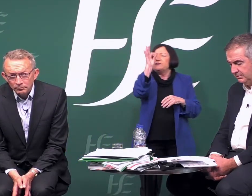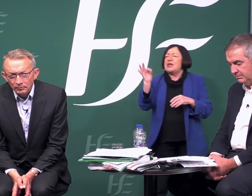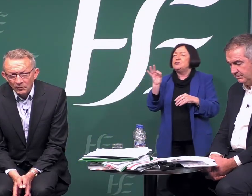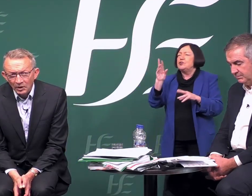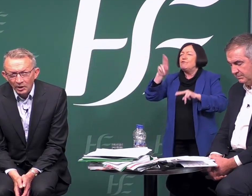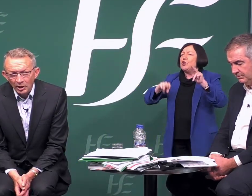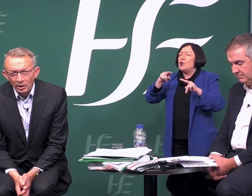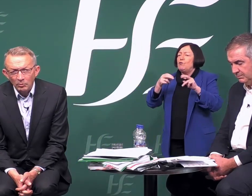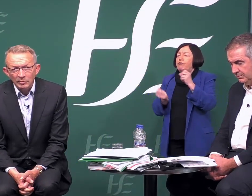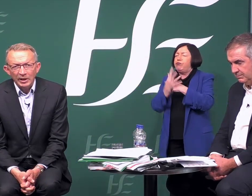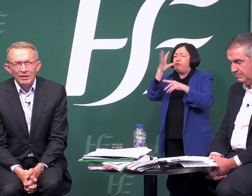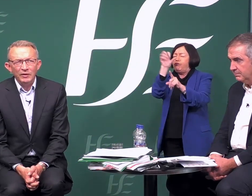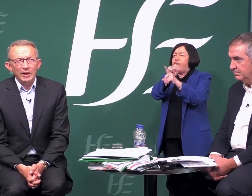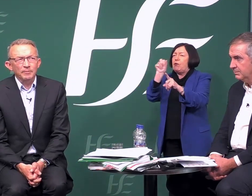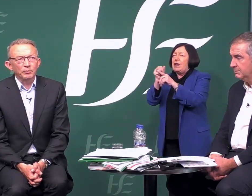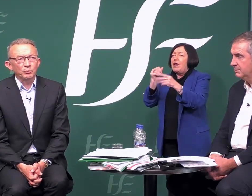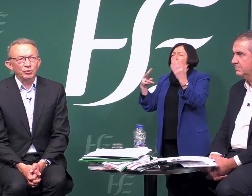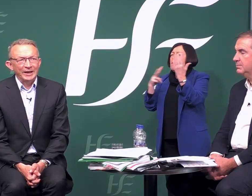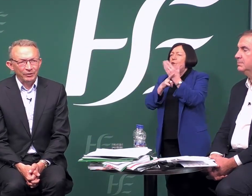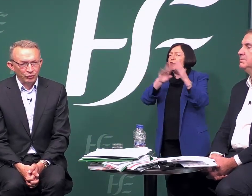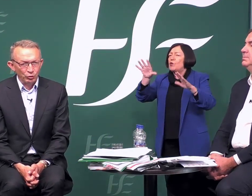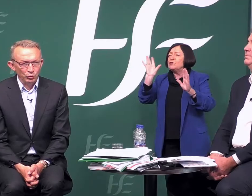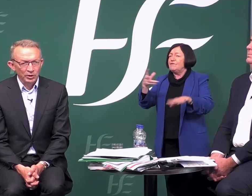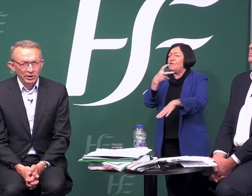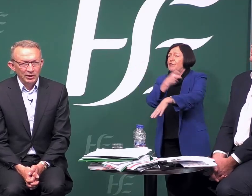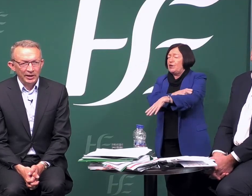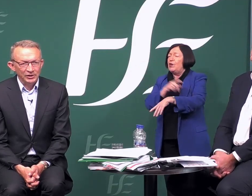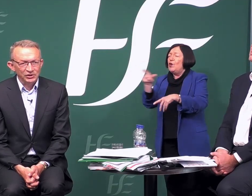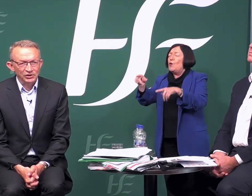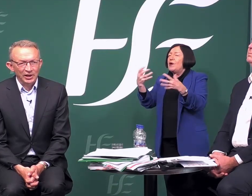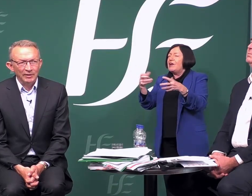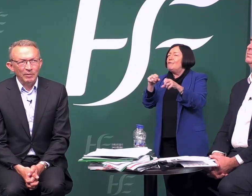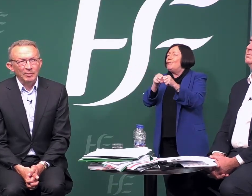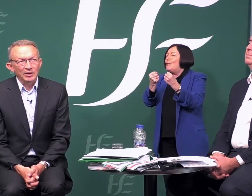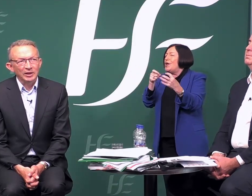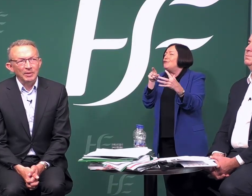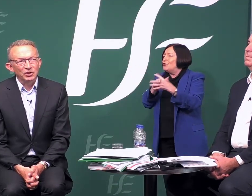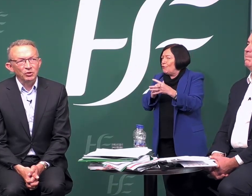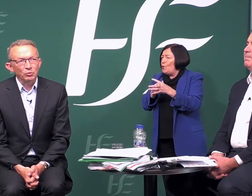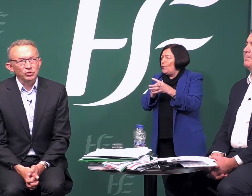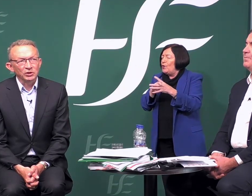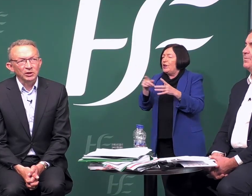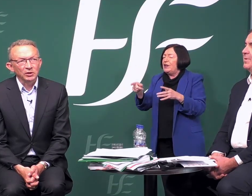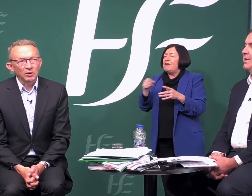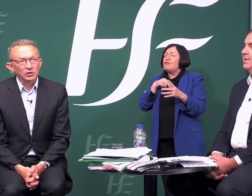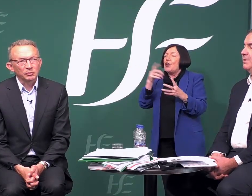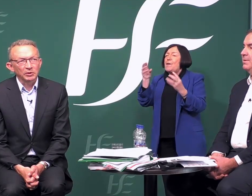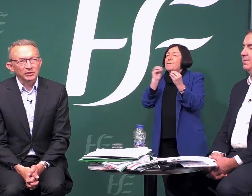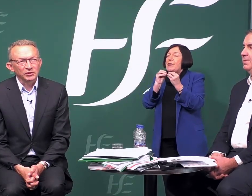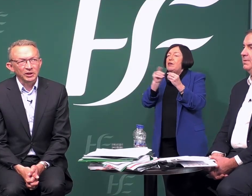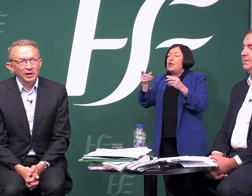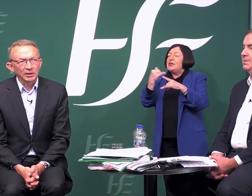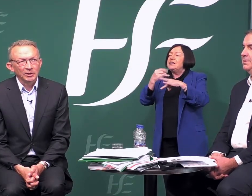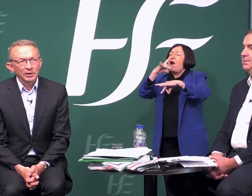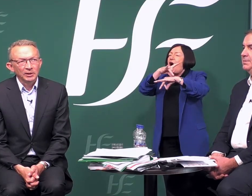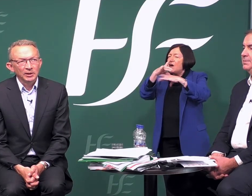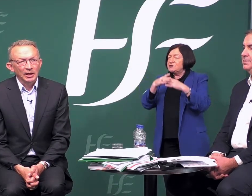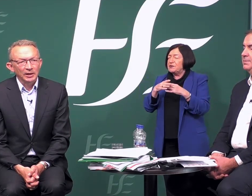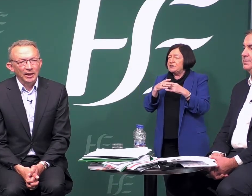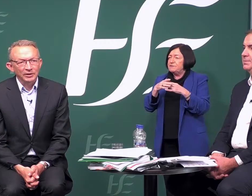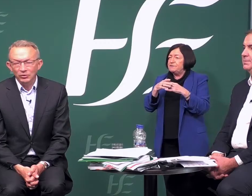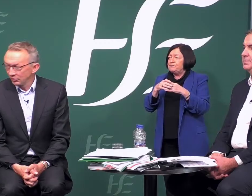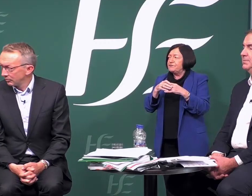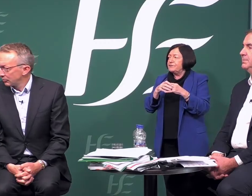people? Well, we have breakthrough cases. I think I mentioned those in hospitals.